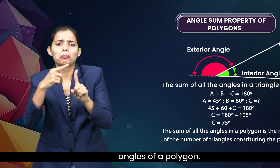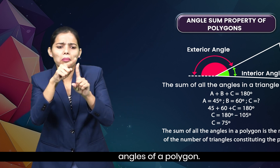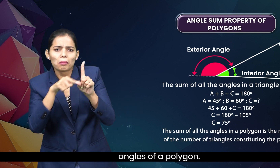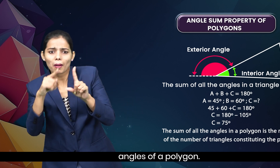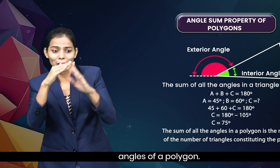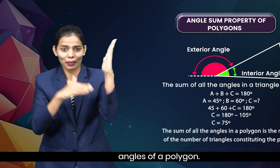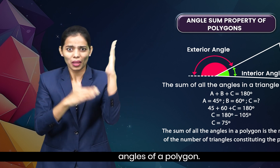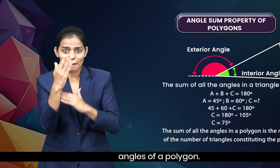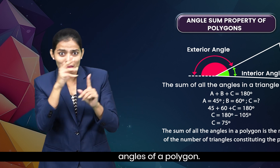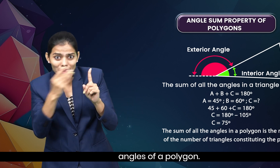a polygon.